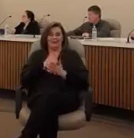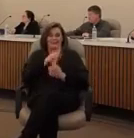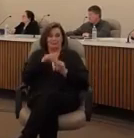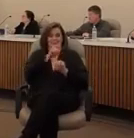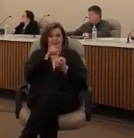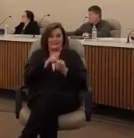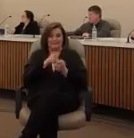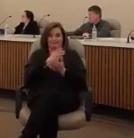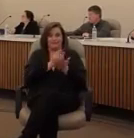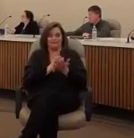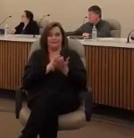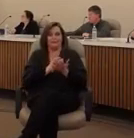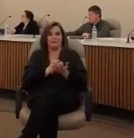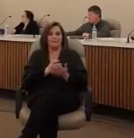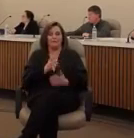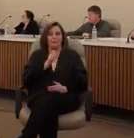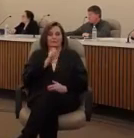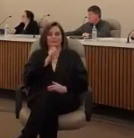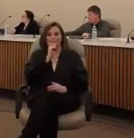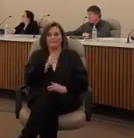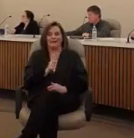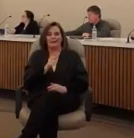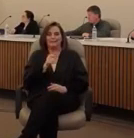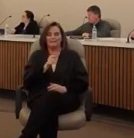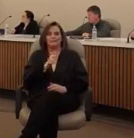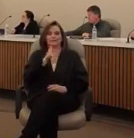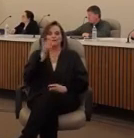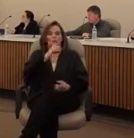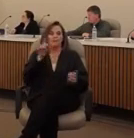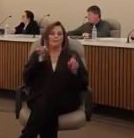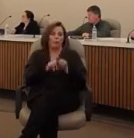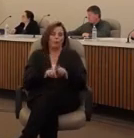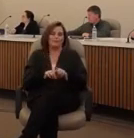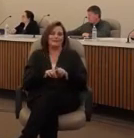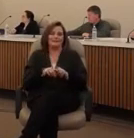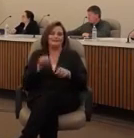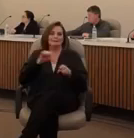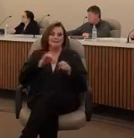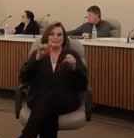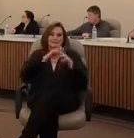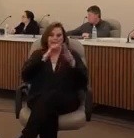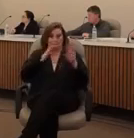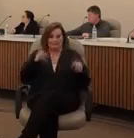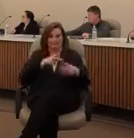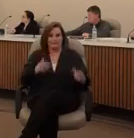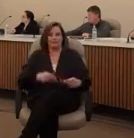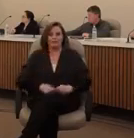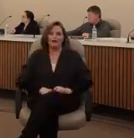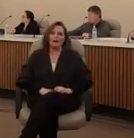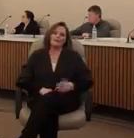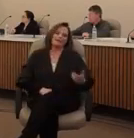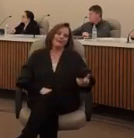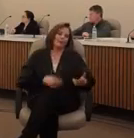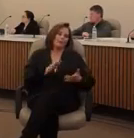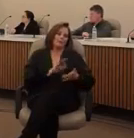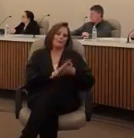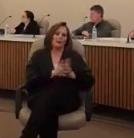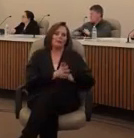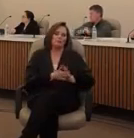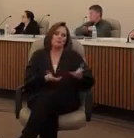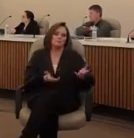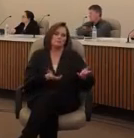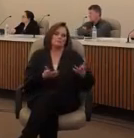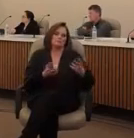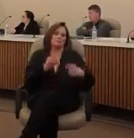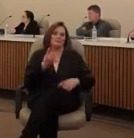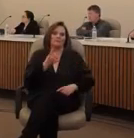dealing with non-conforming gas stations is that the alternative is to allow a gas station to become obsolete, and then you're stuck with something